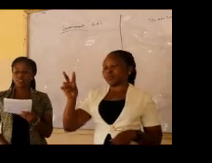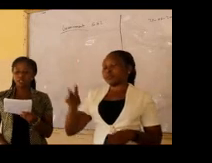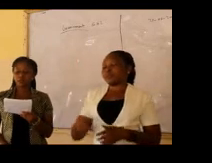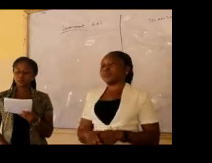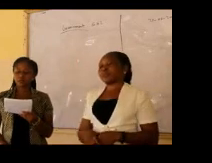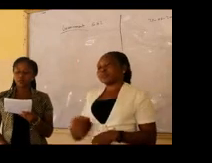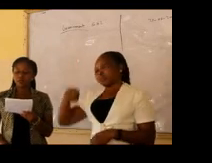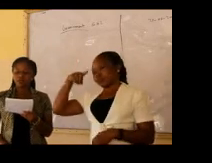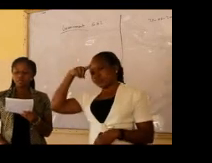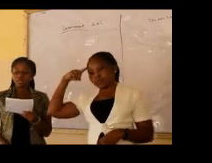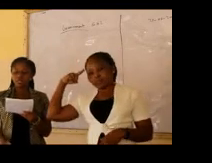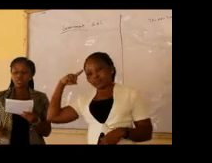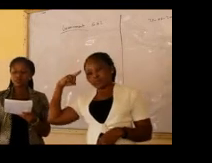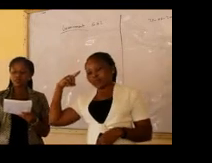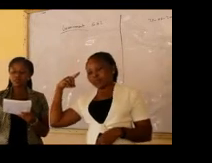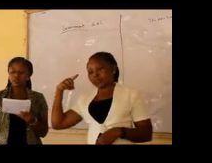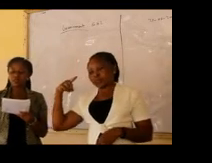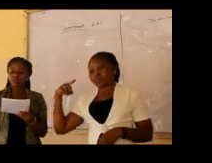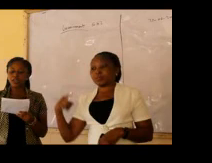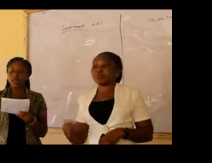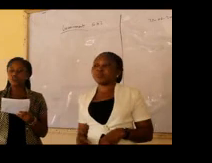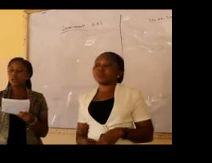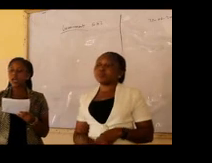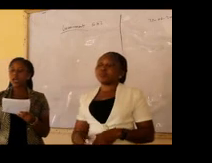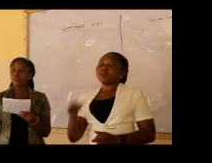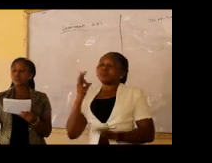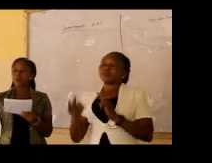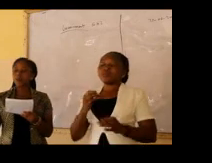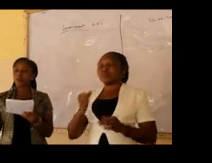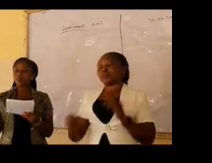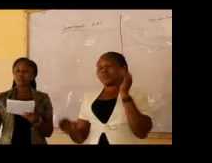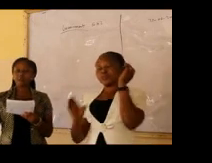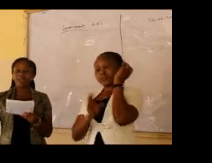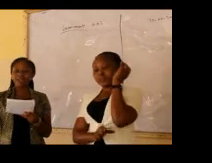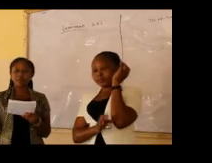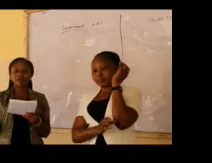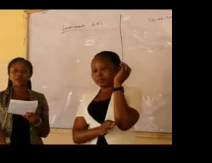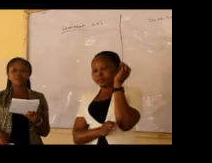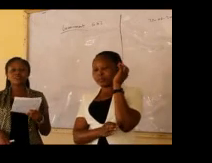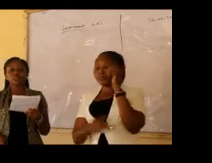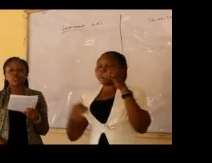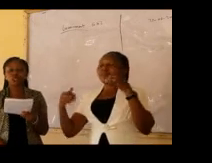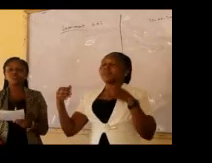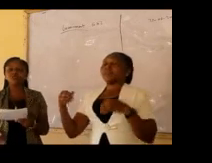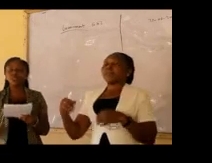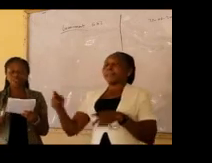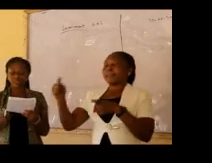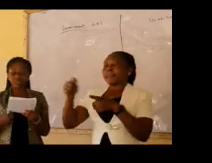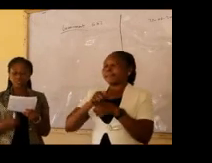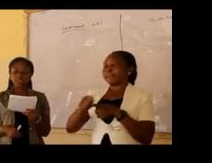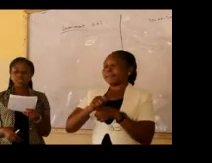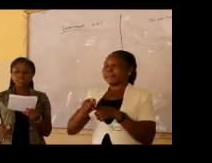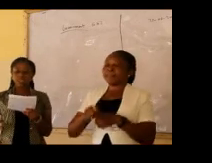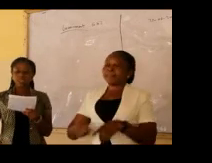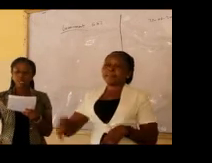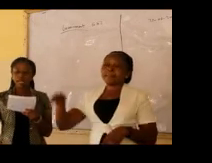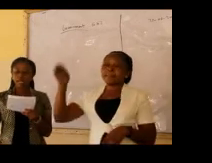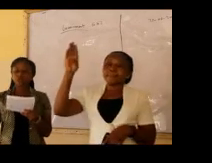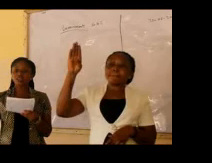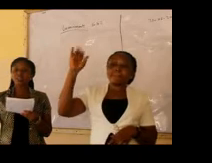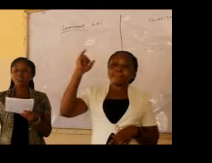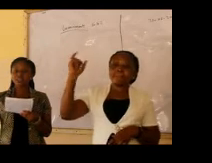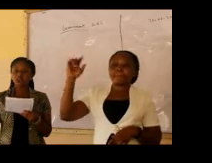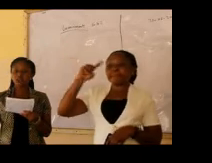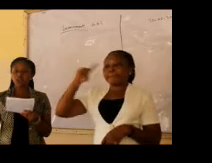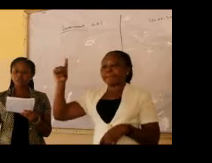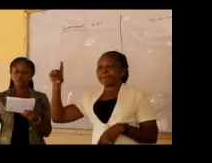we said that if a country has or practices bicameral legislature, it means that that